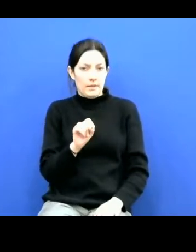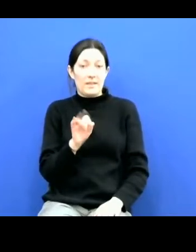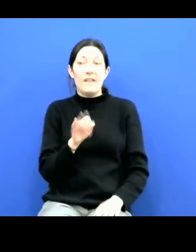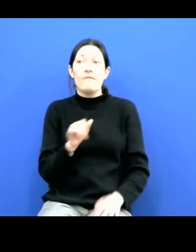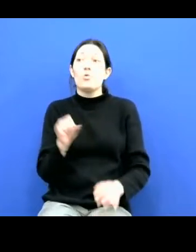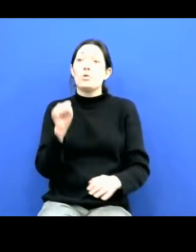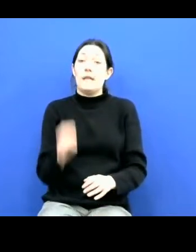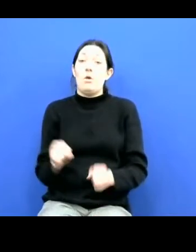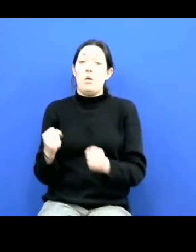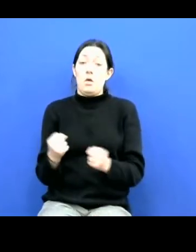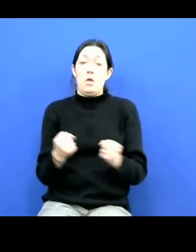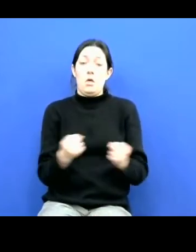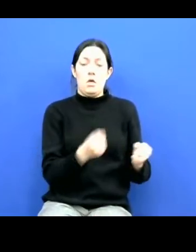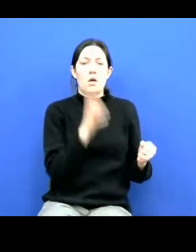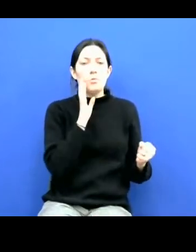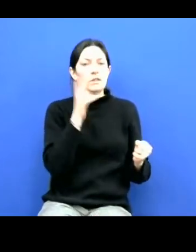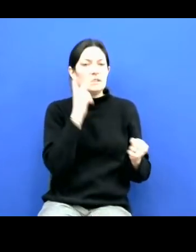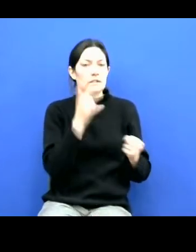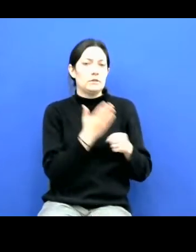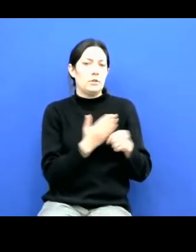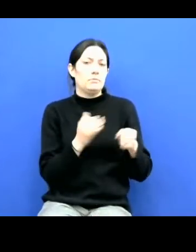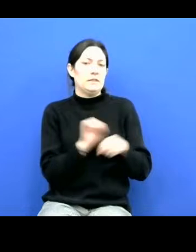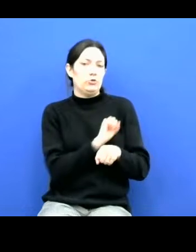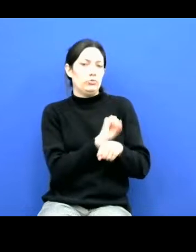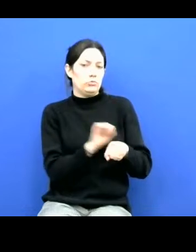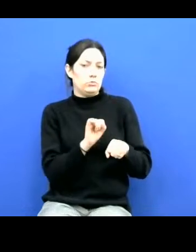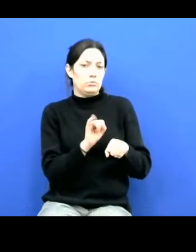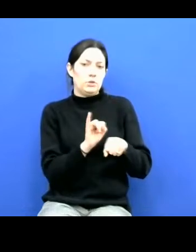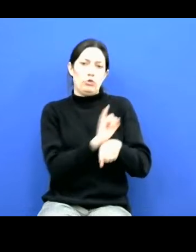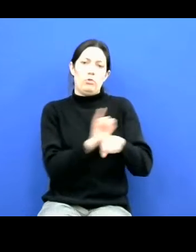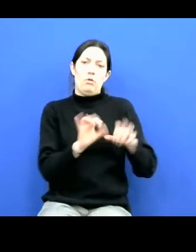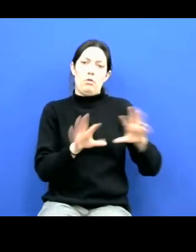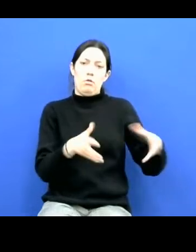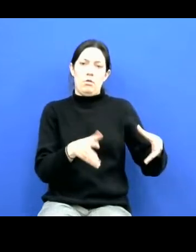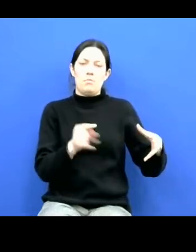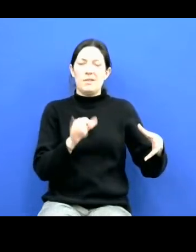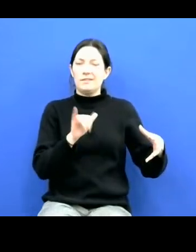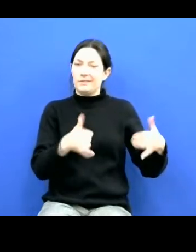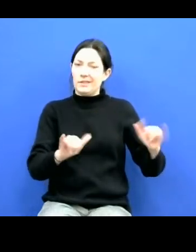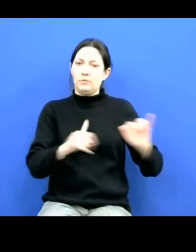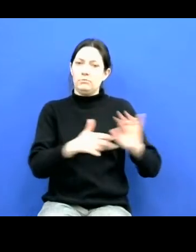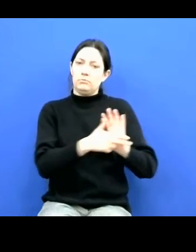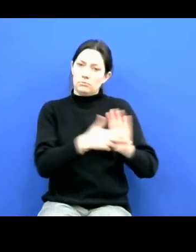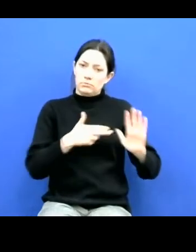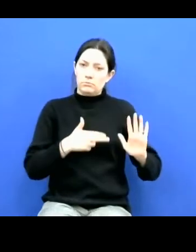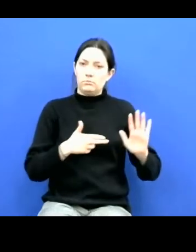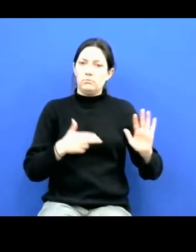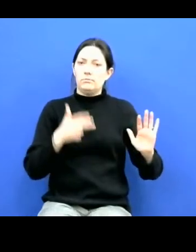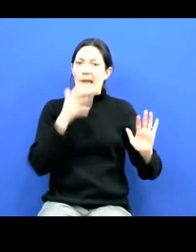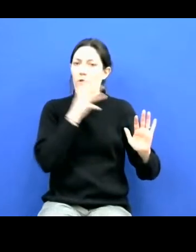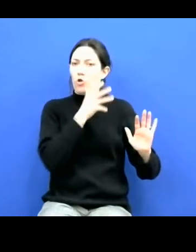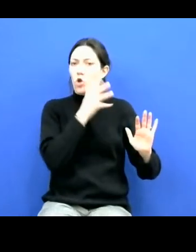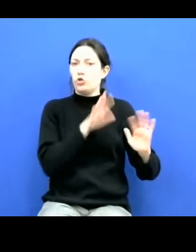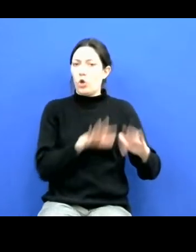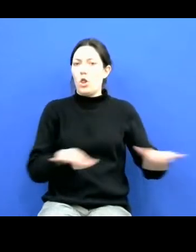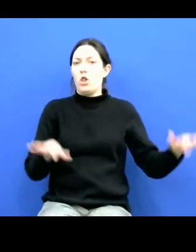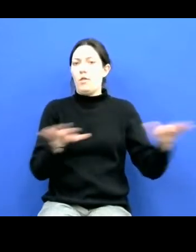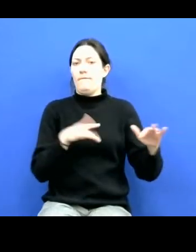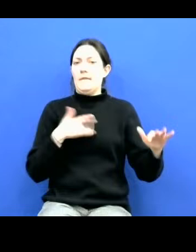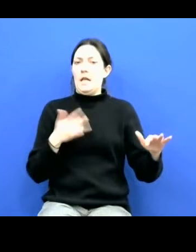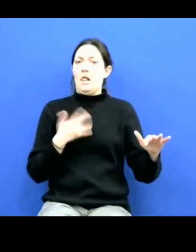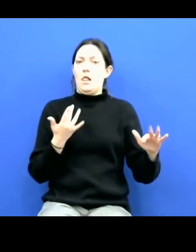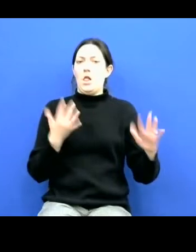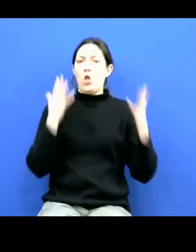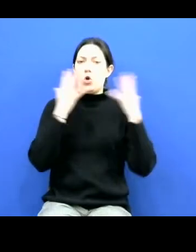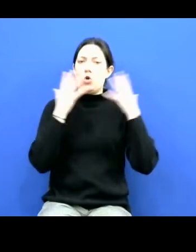couple industrial spaces, but that area is still kind of that, has that agricultural feel. And, you know,